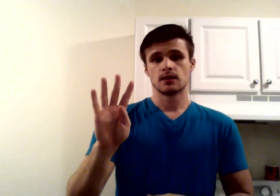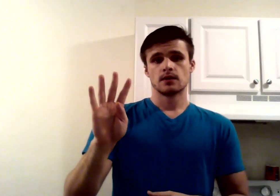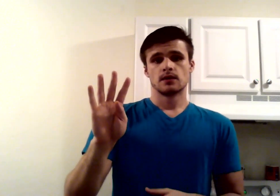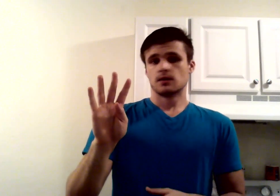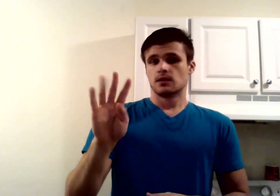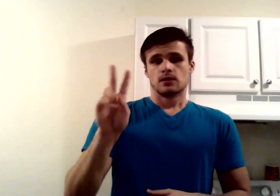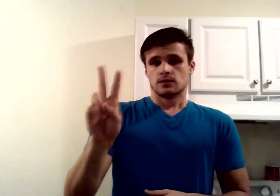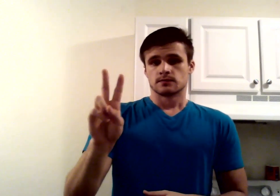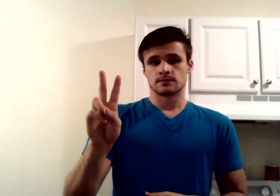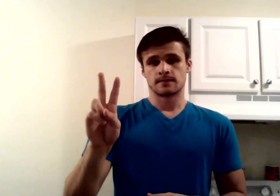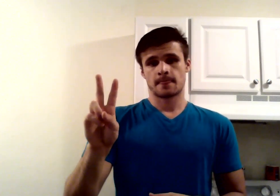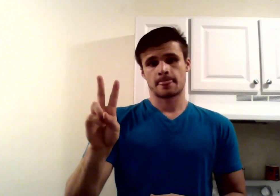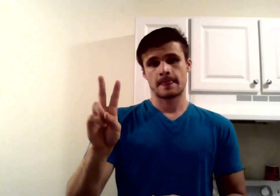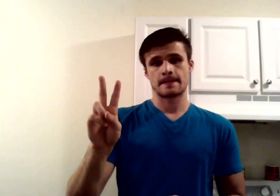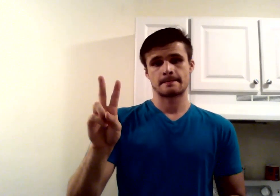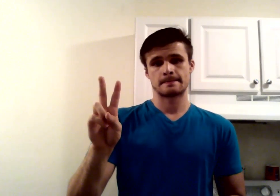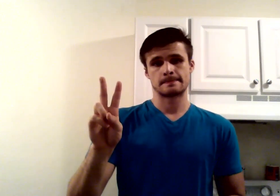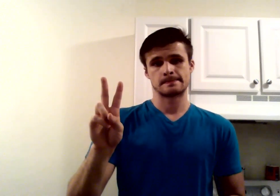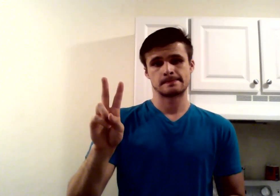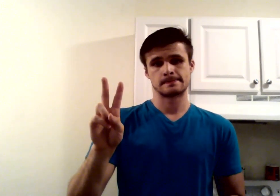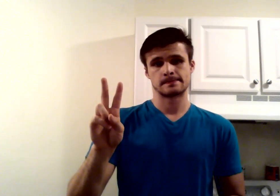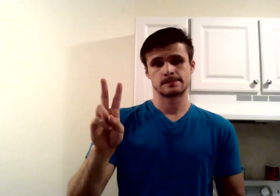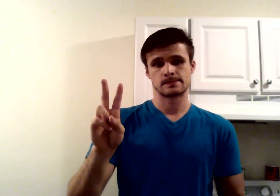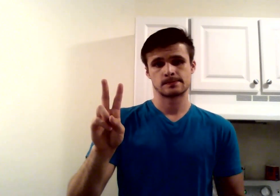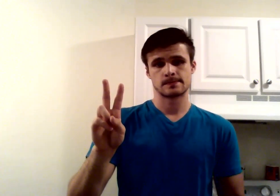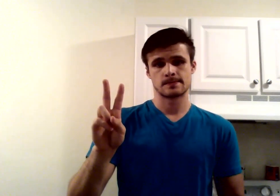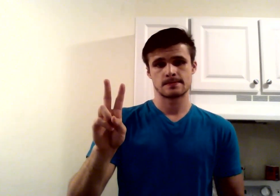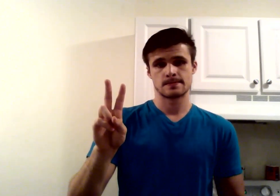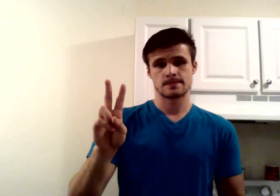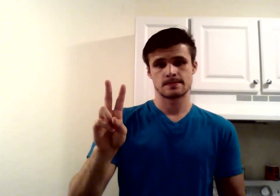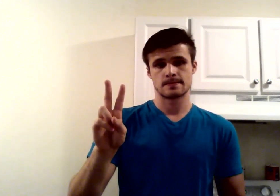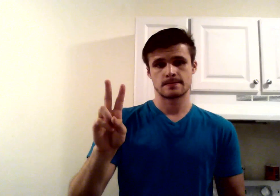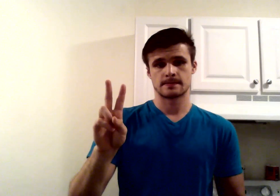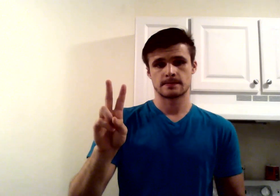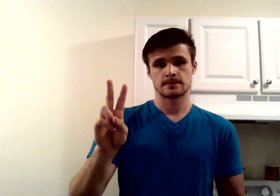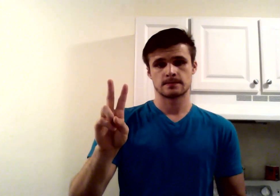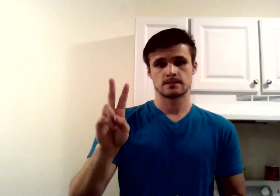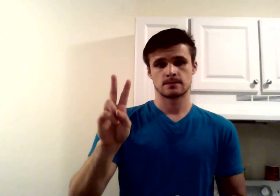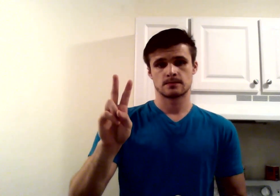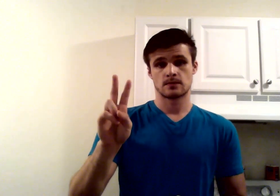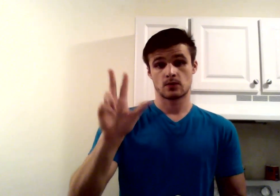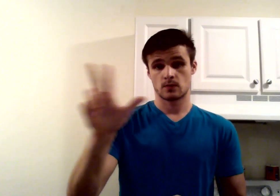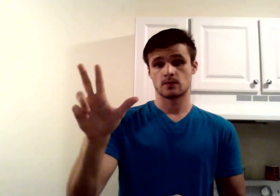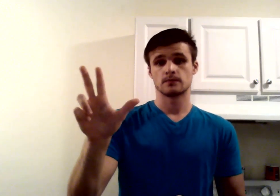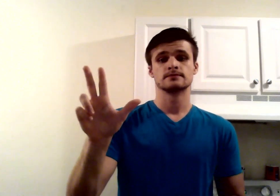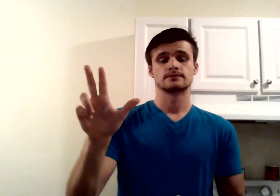2, 4, 2, number 2, 4, 2, 3, 4,